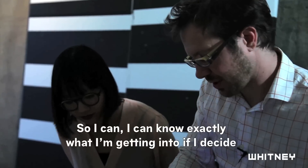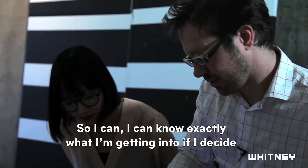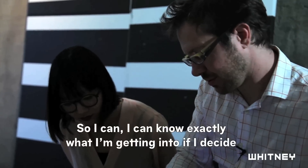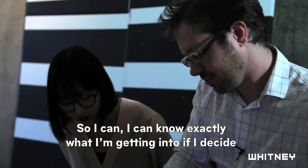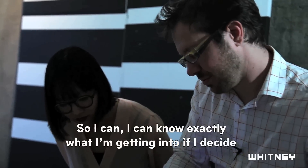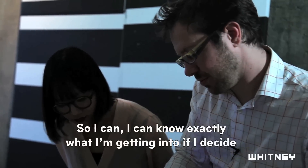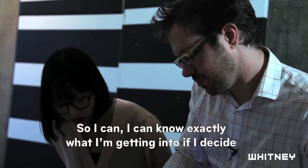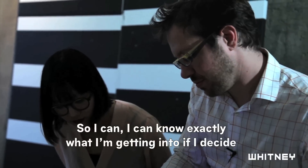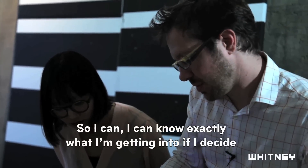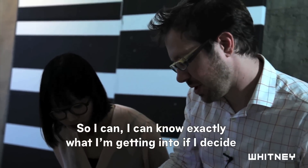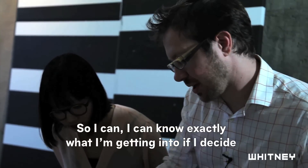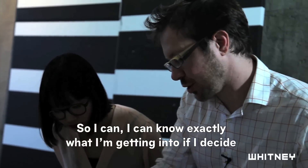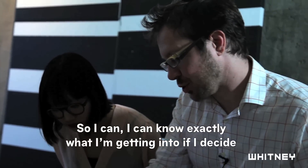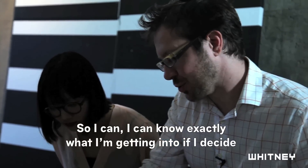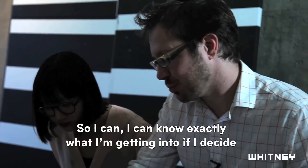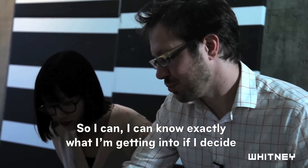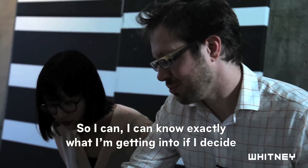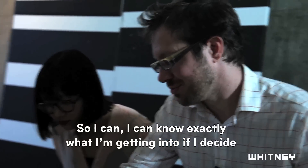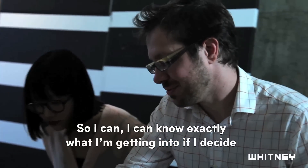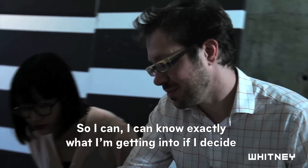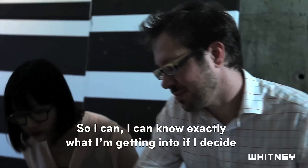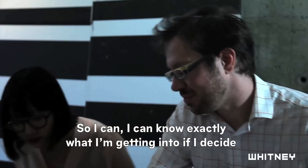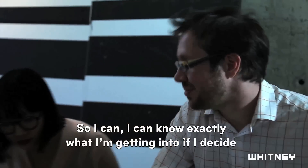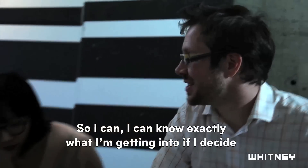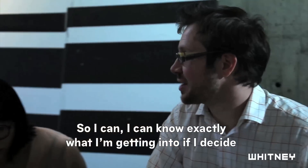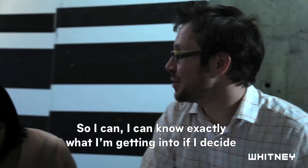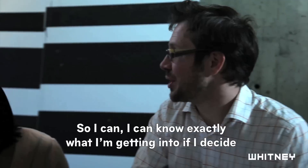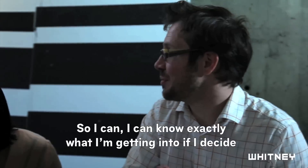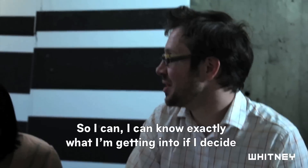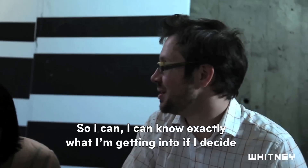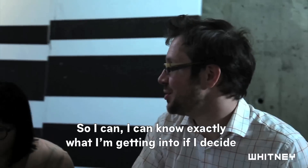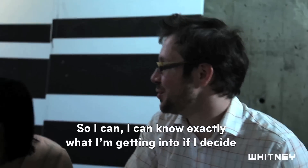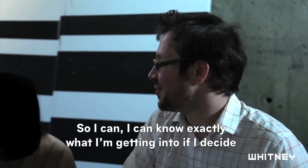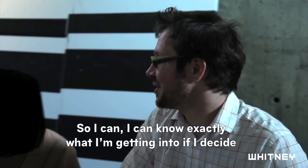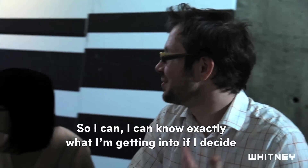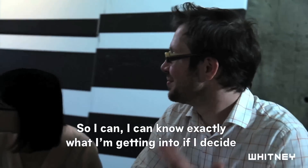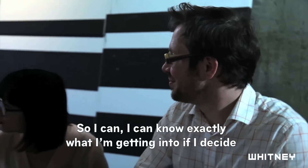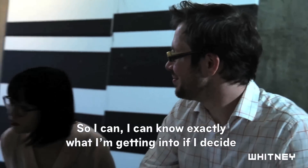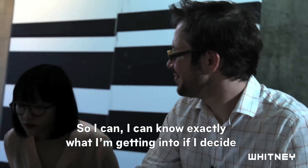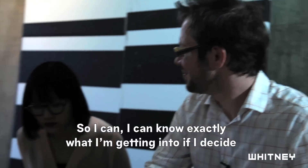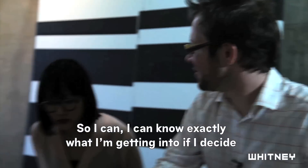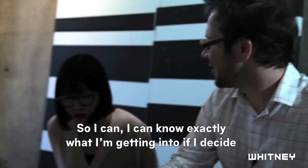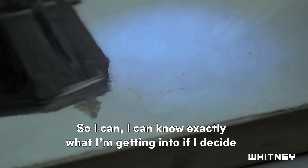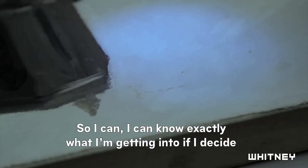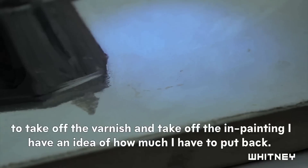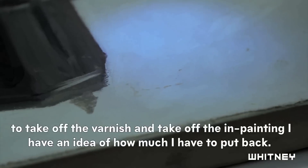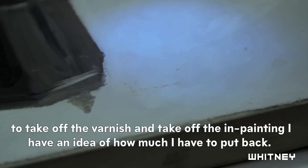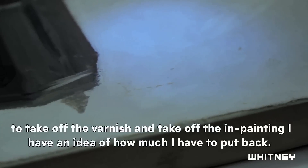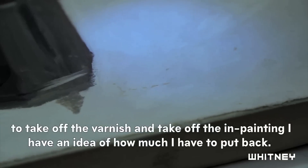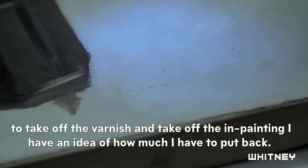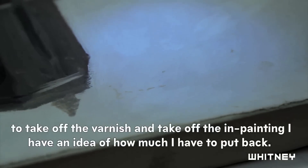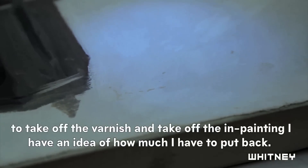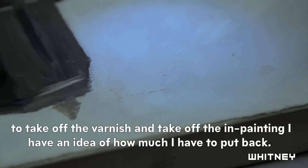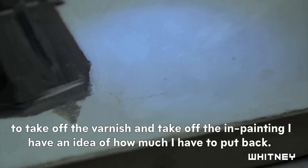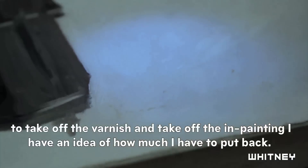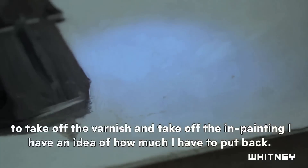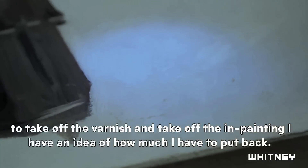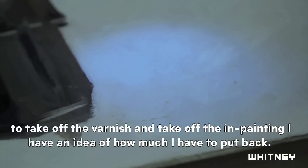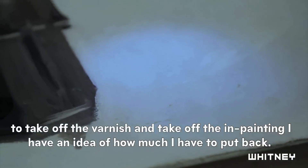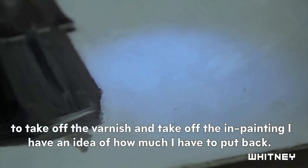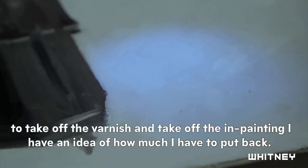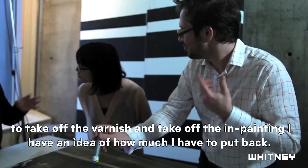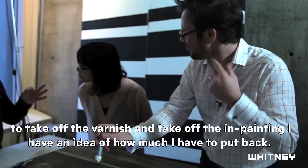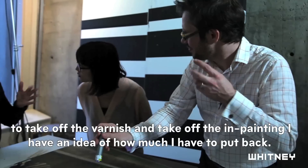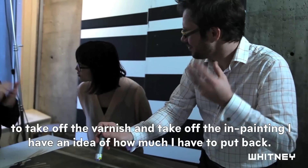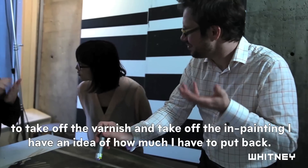So, I can know exactly what I'm getting into if I decide to take off the varnish and take off the in